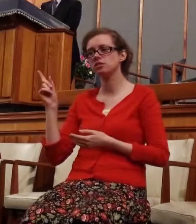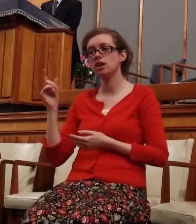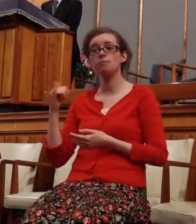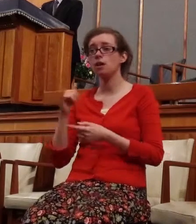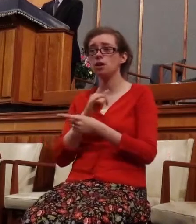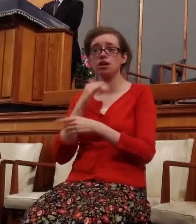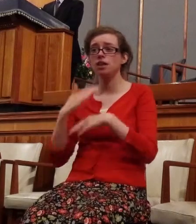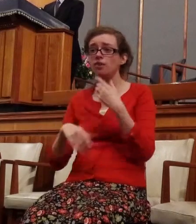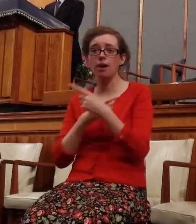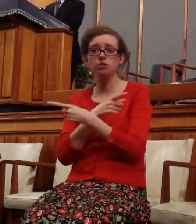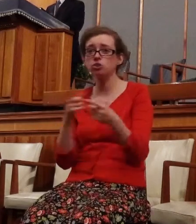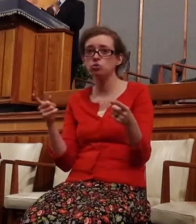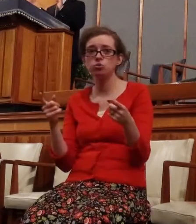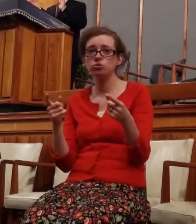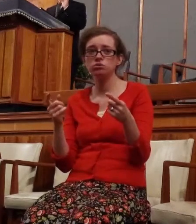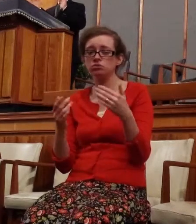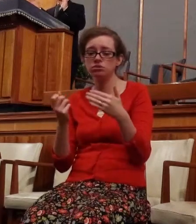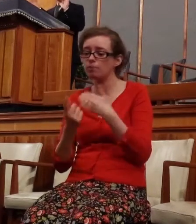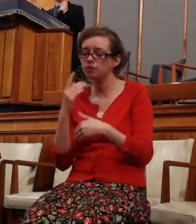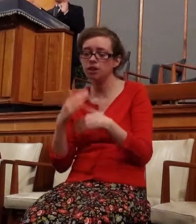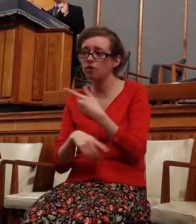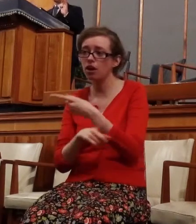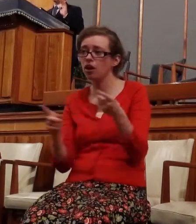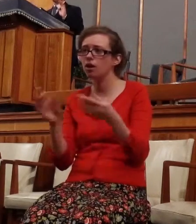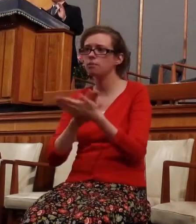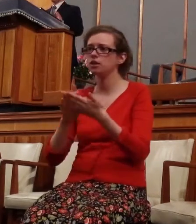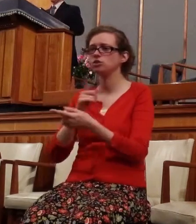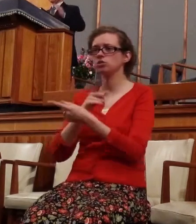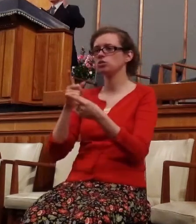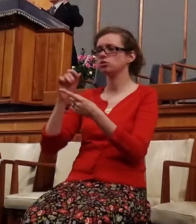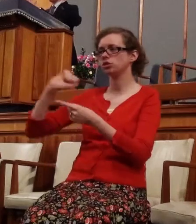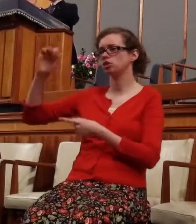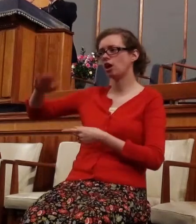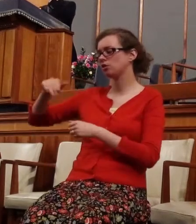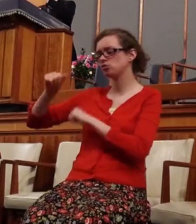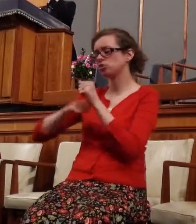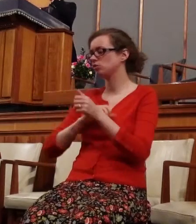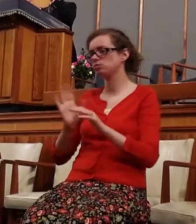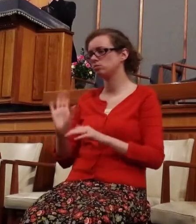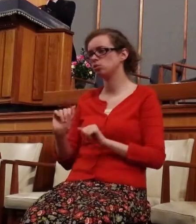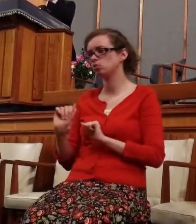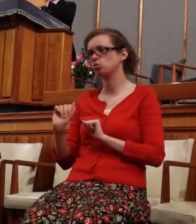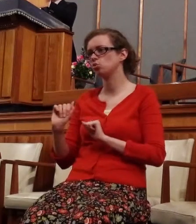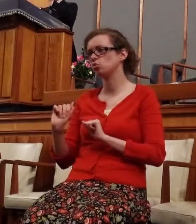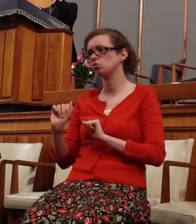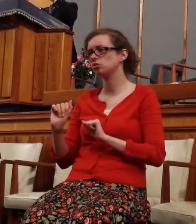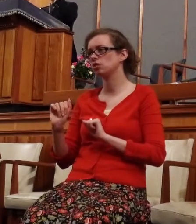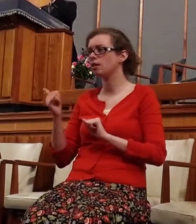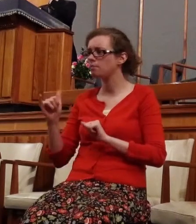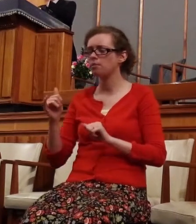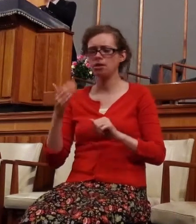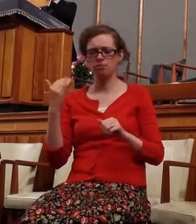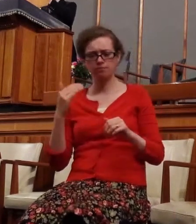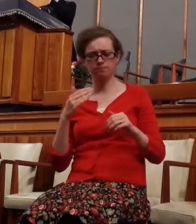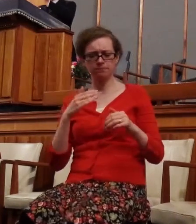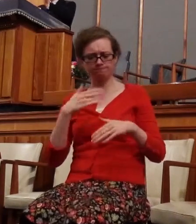never happened in your life, Bible says you are not a child of God. Here I am going on my own way, but now I